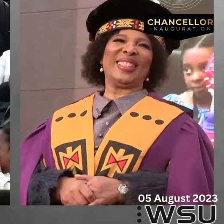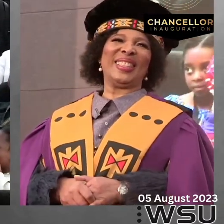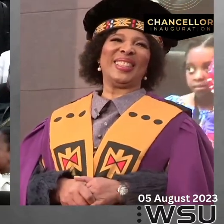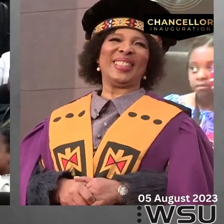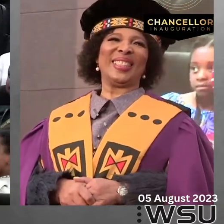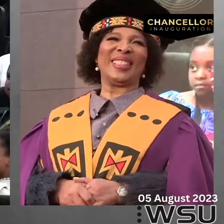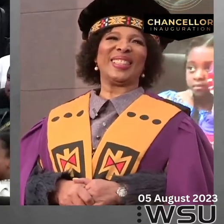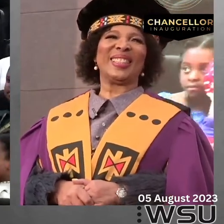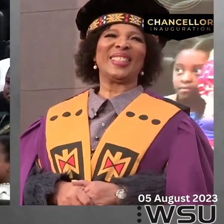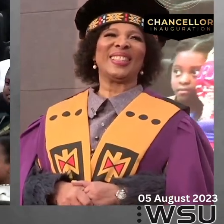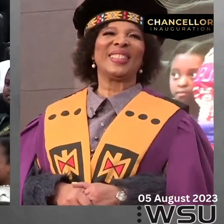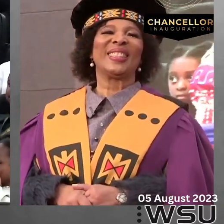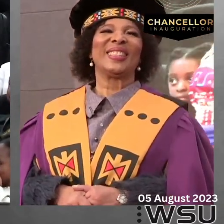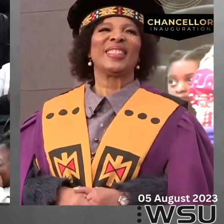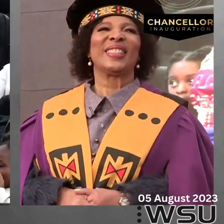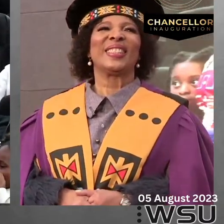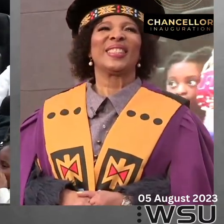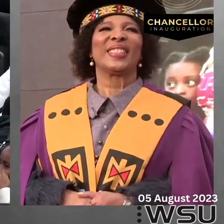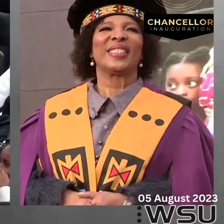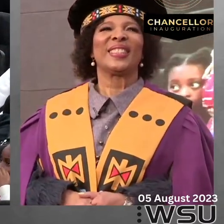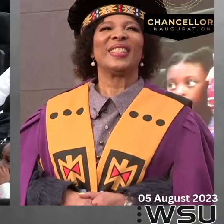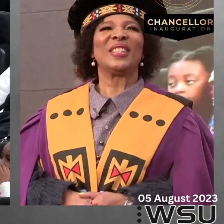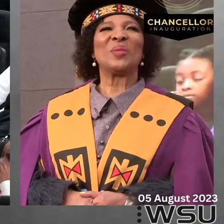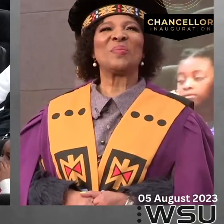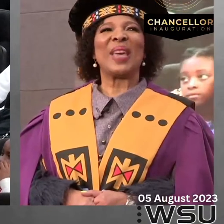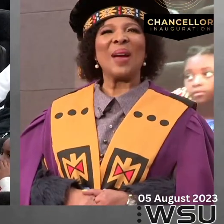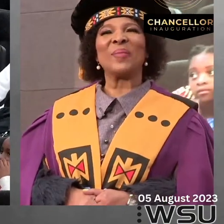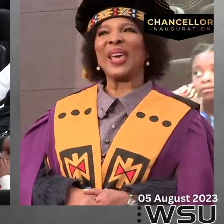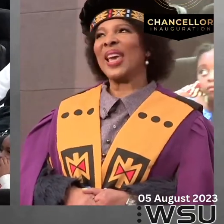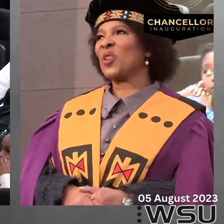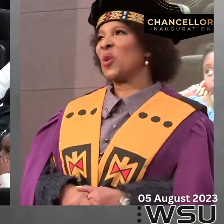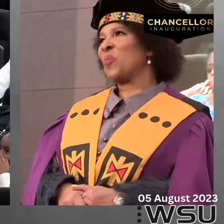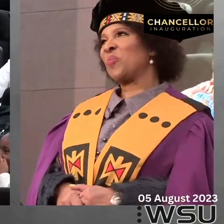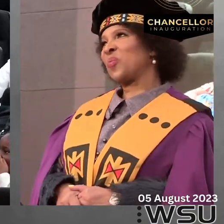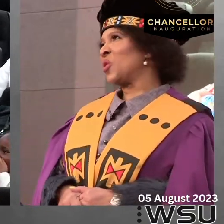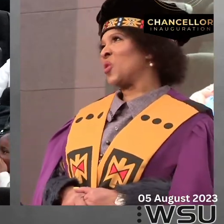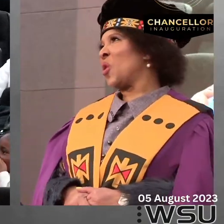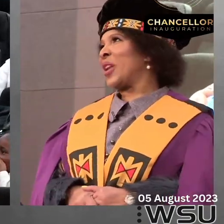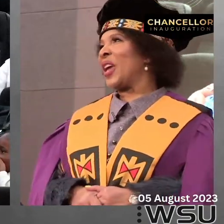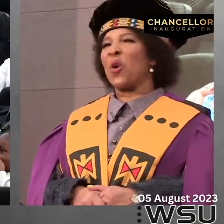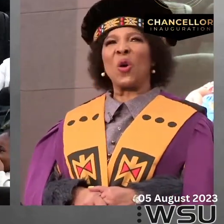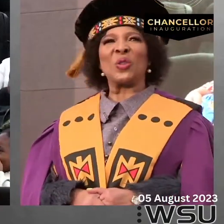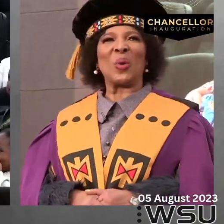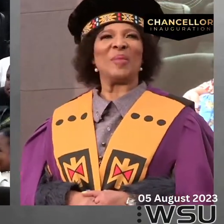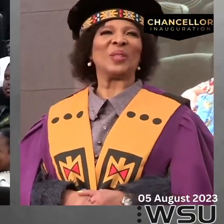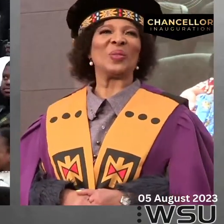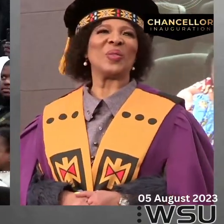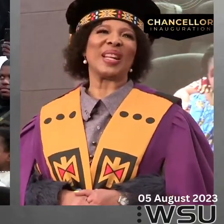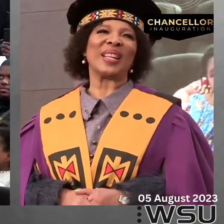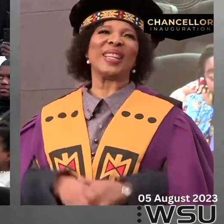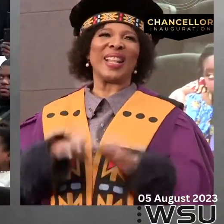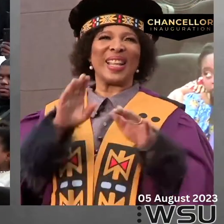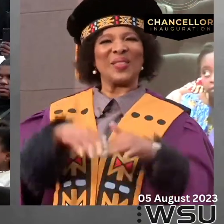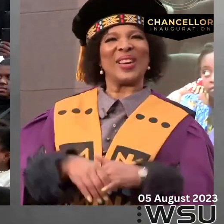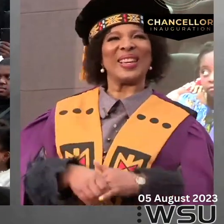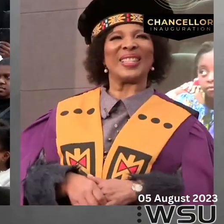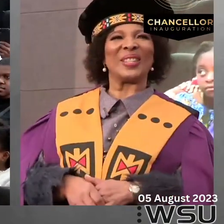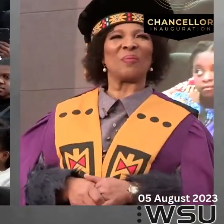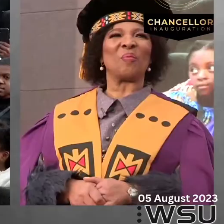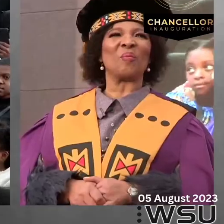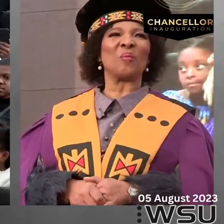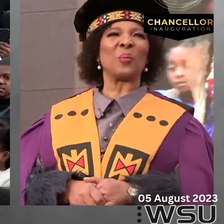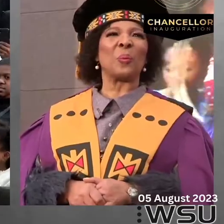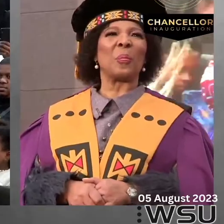yintombi yam ke yona yodwa bethuna ningahlala